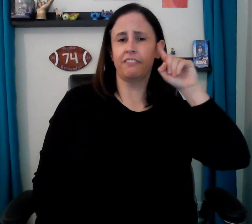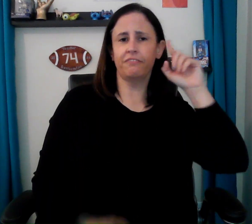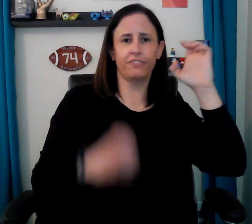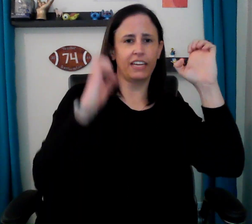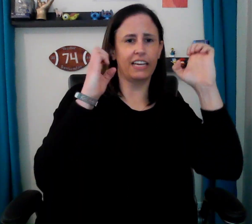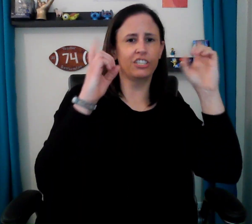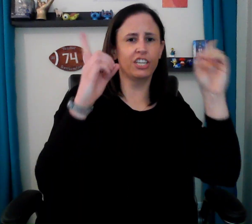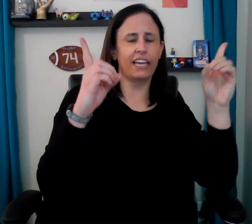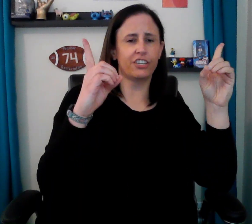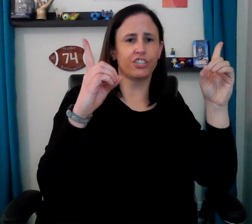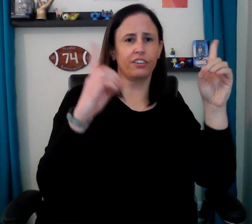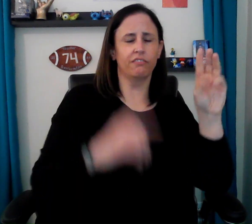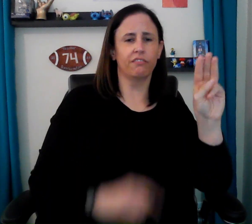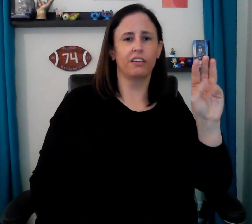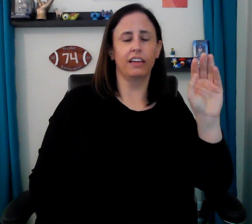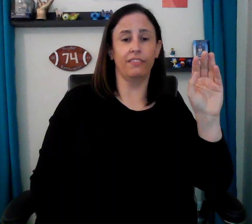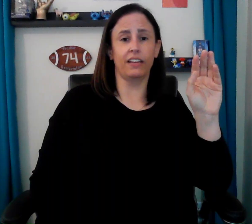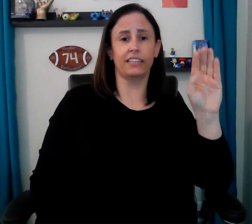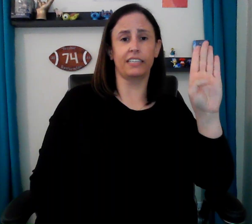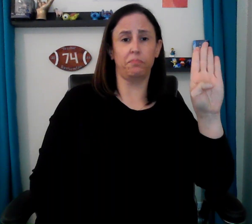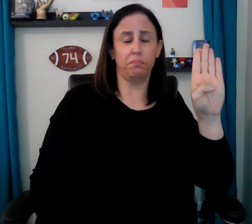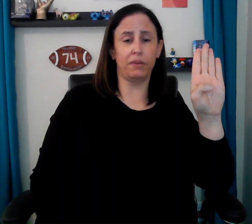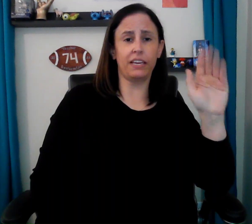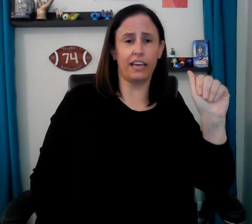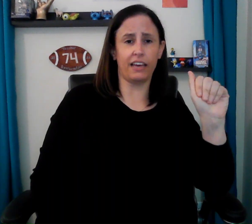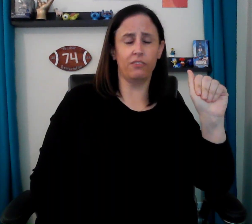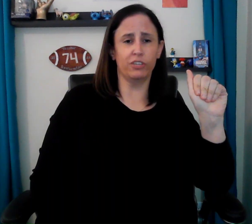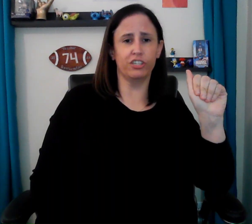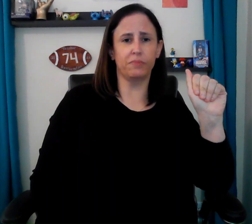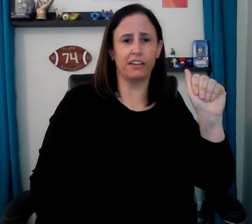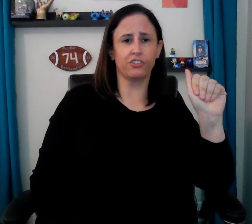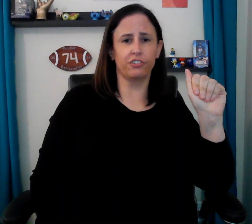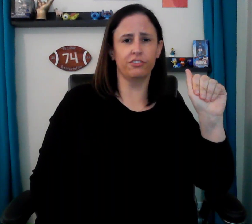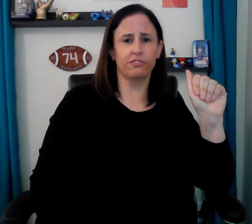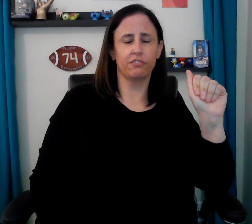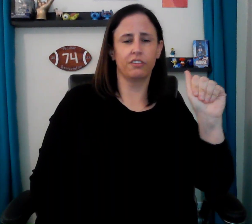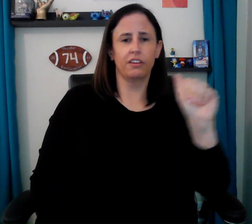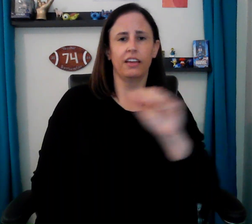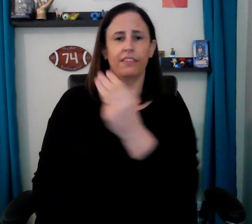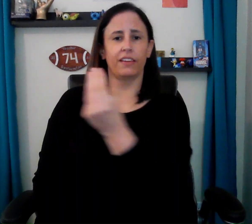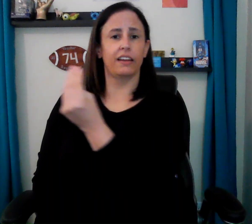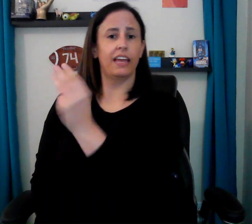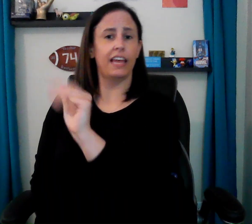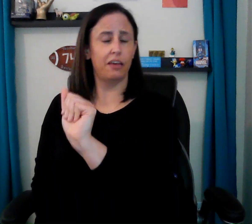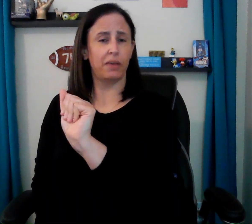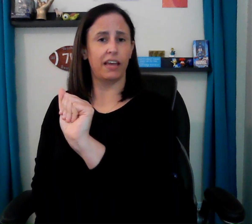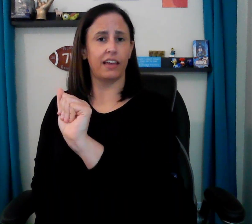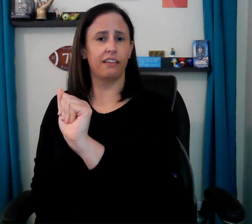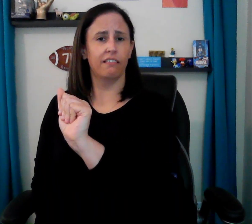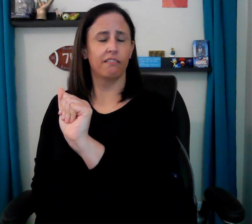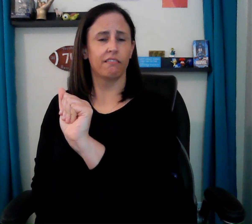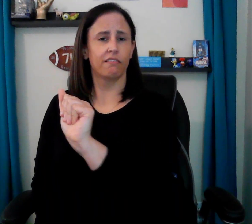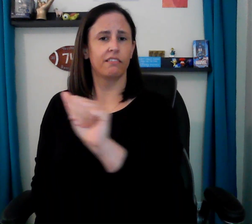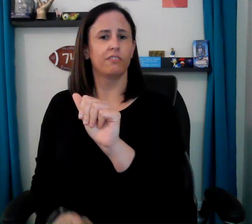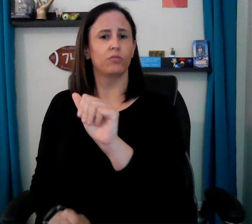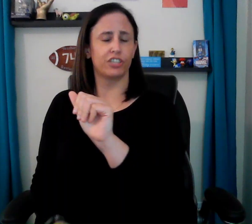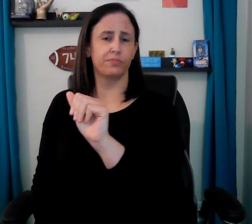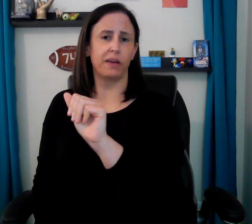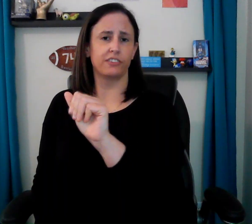Deaf education, and then I did BA, which is bachelor's, and then MA, which is